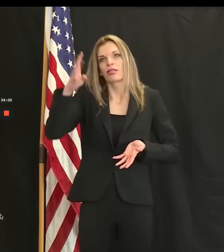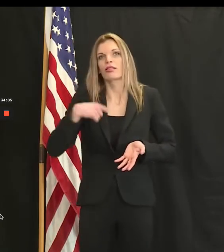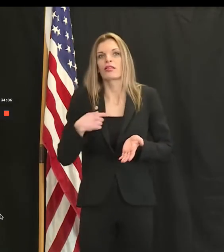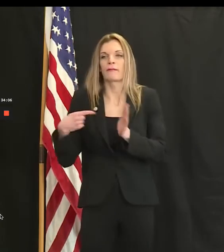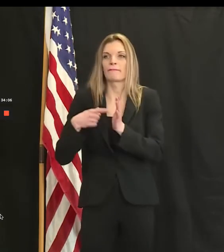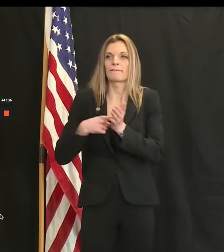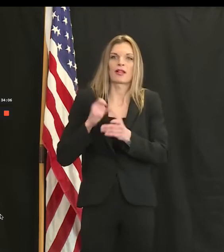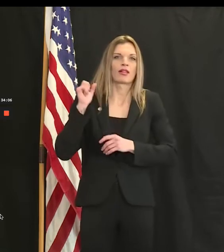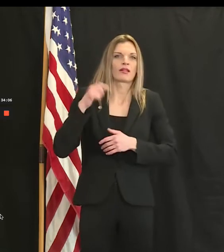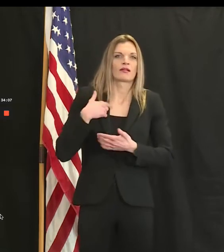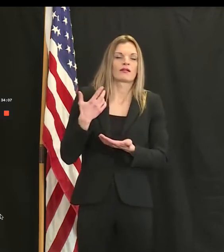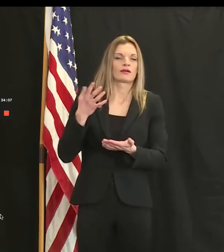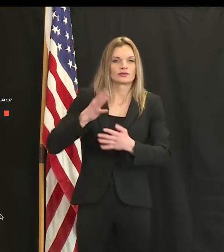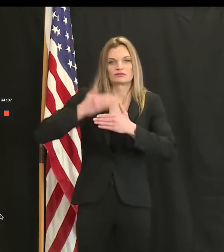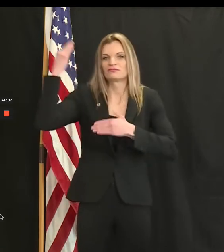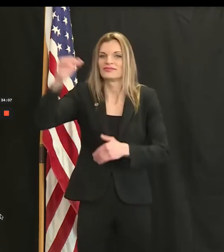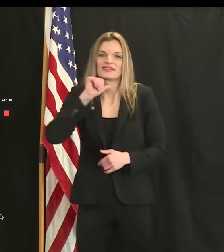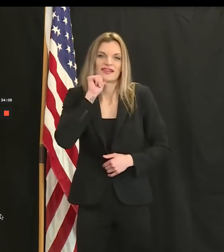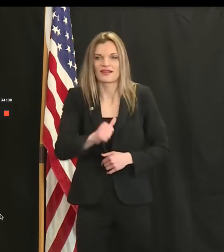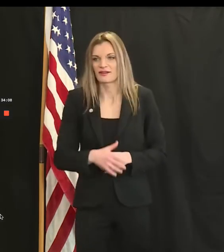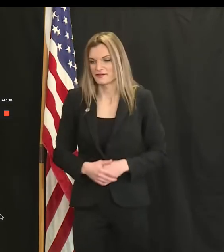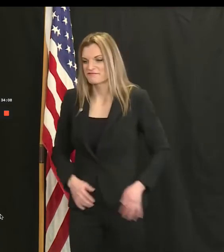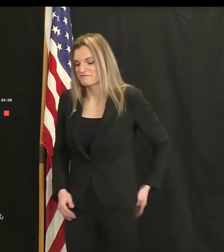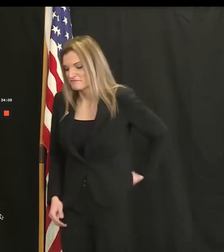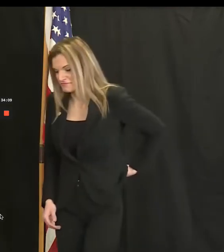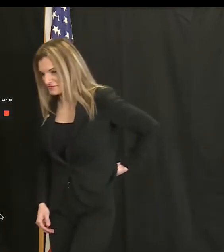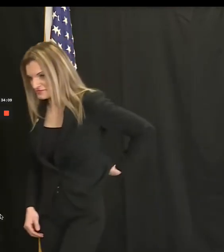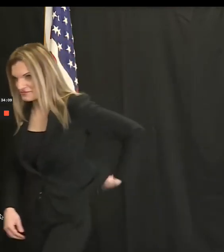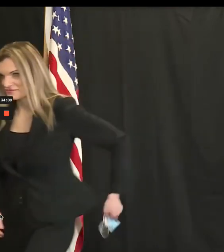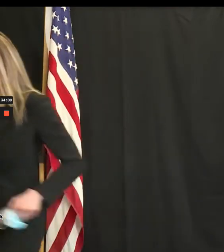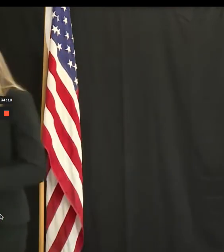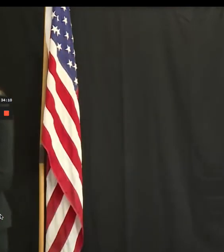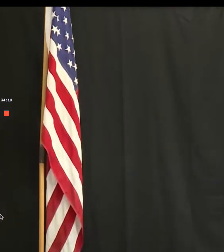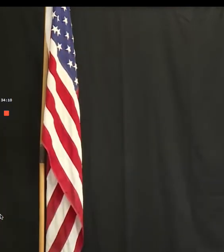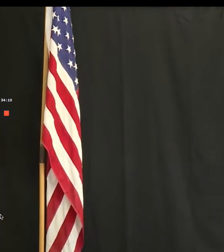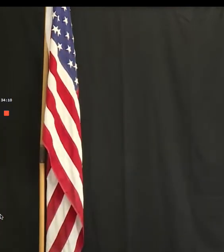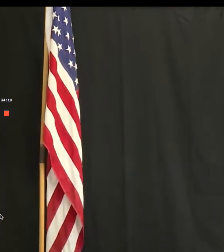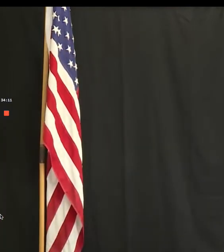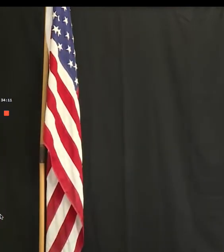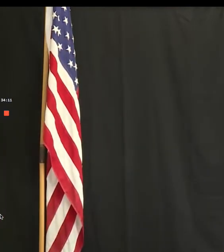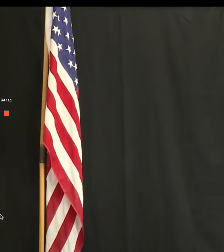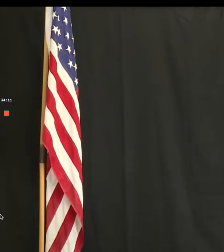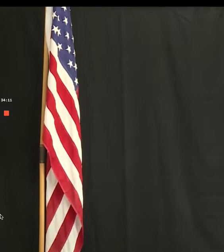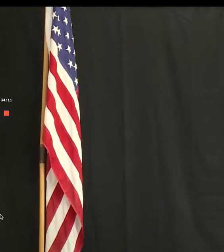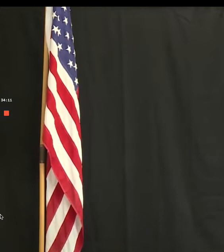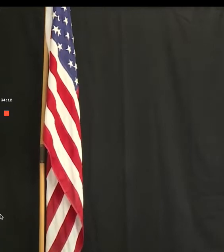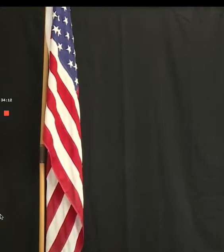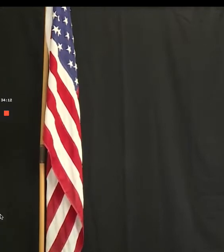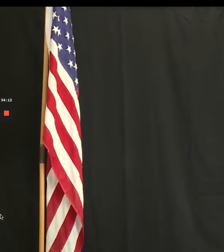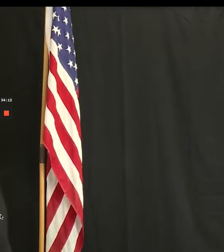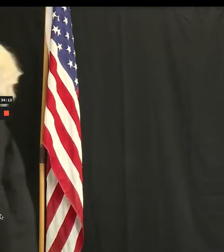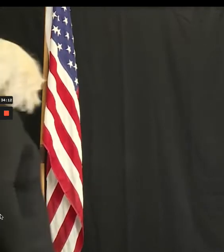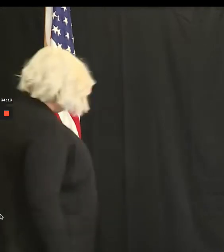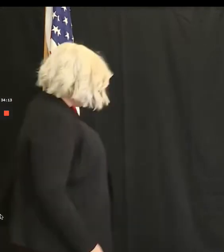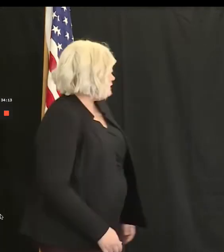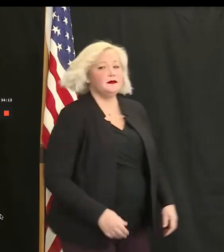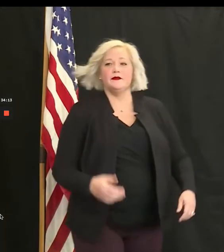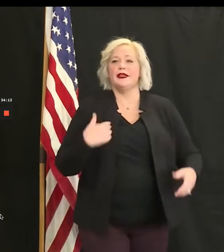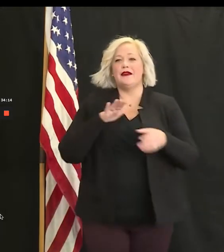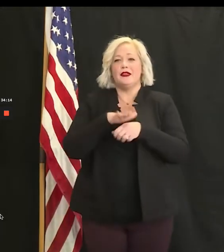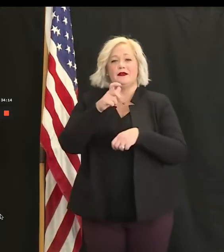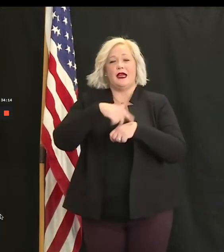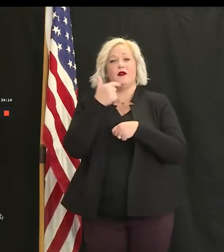same salary throughout. Thank you, Prosecutor Worthy. We've got time for just a couple more questions. Craig Mauger from